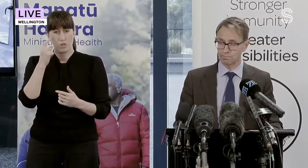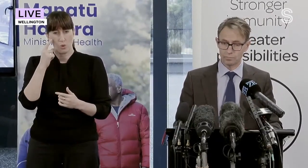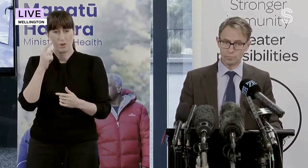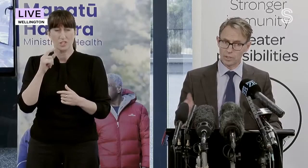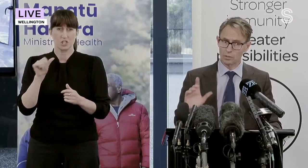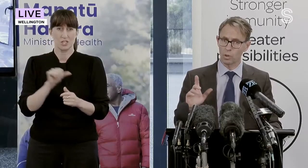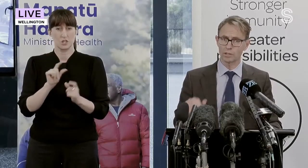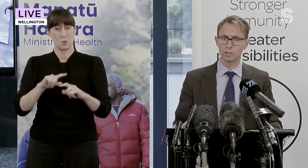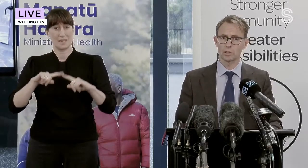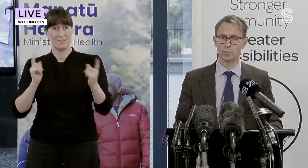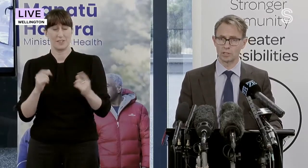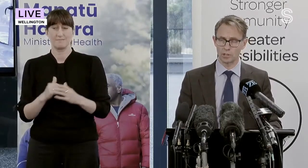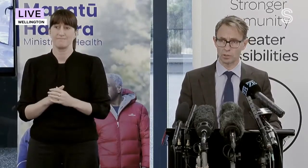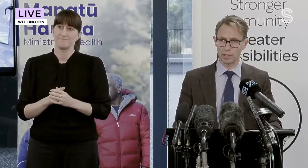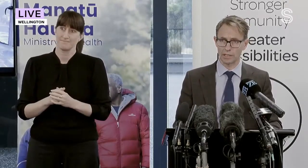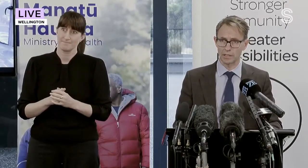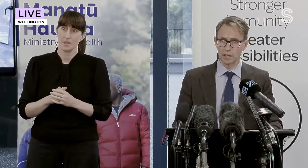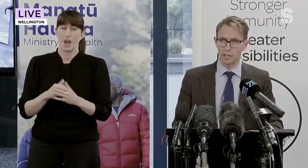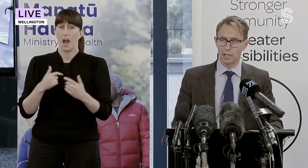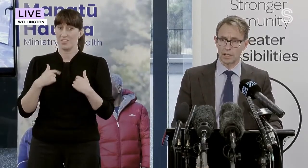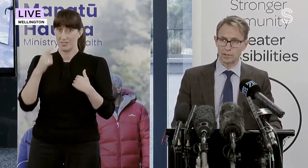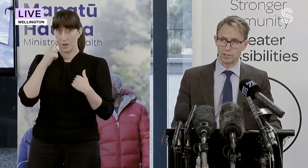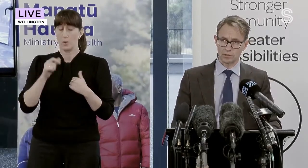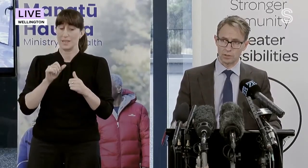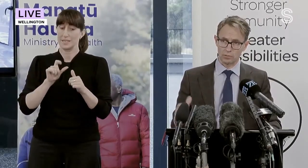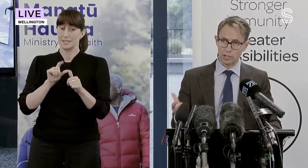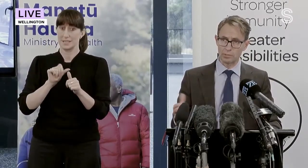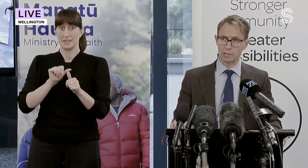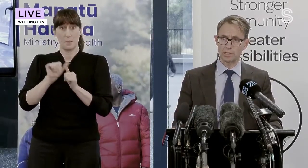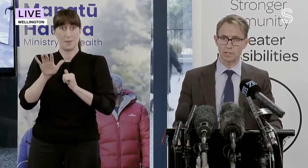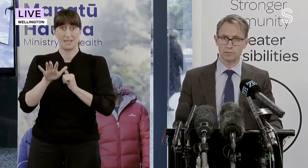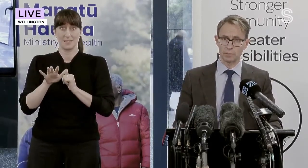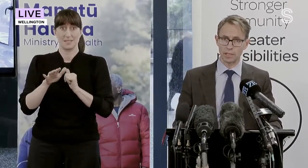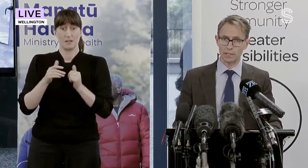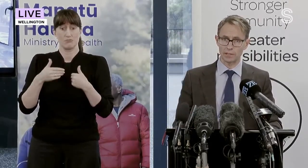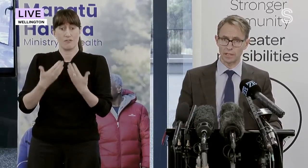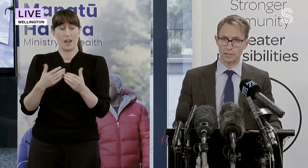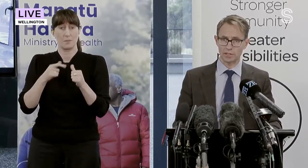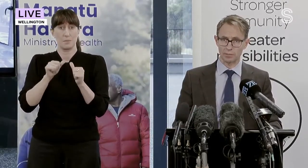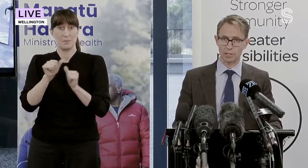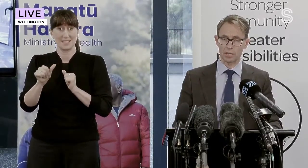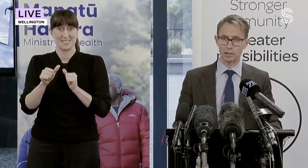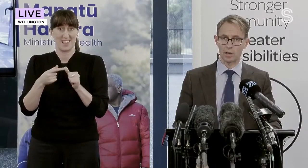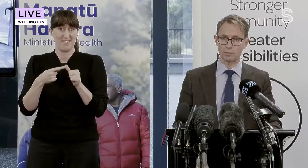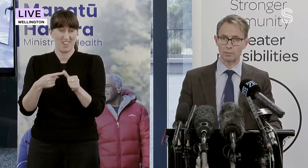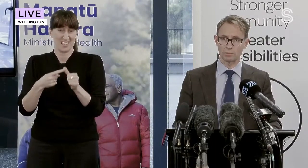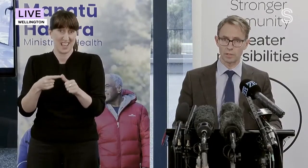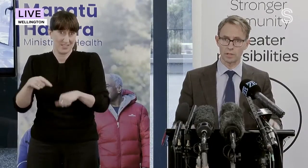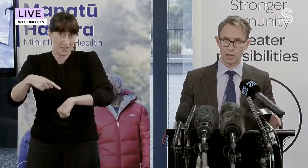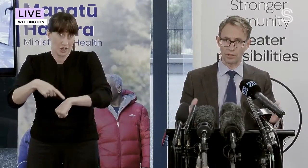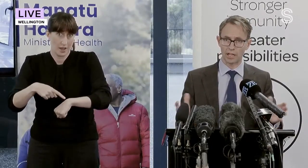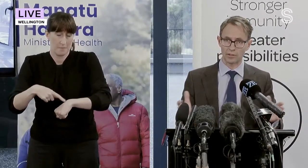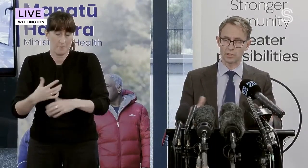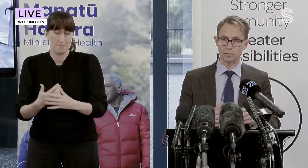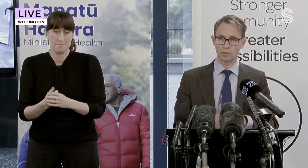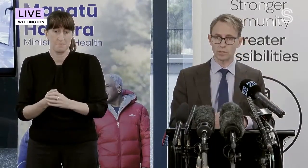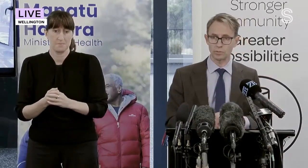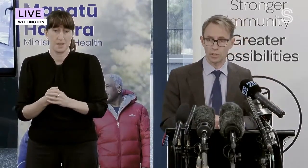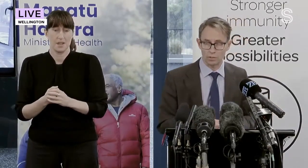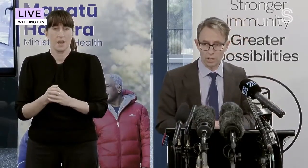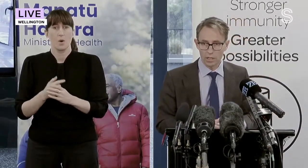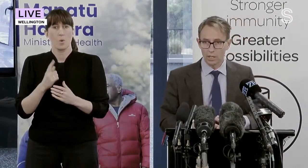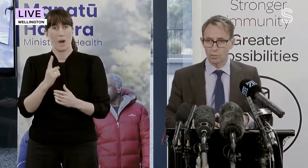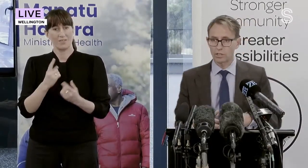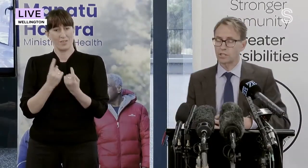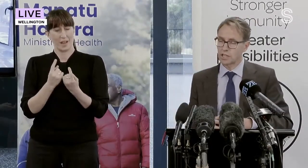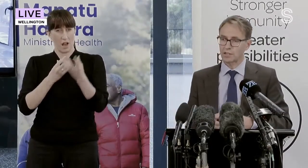time. One comment I would make, and this is a really big lesson for me and something I think others have learnt as